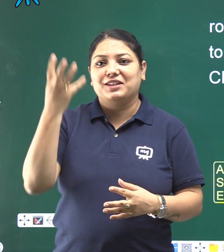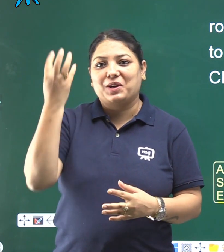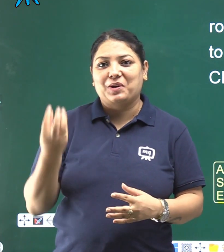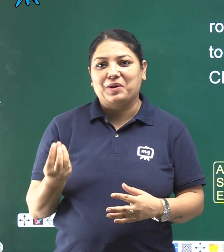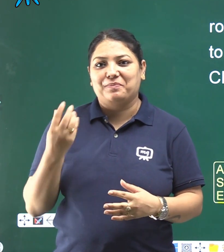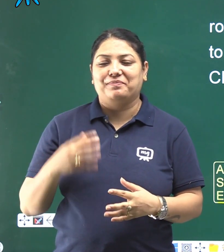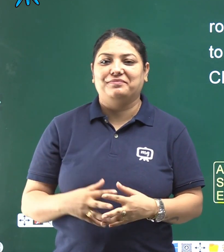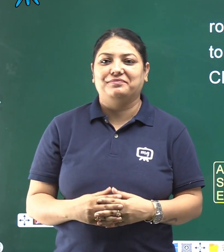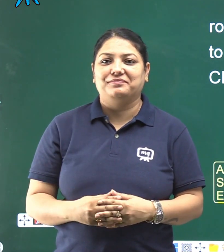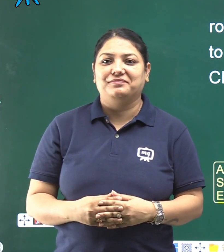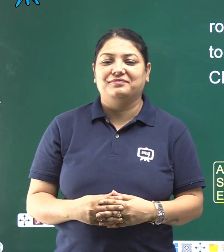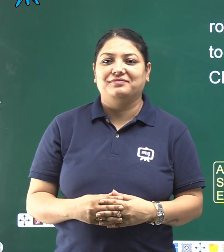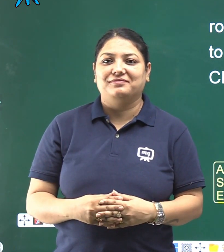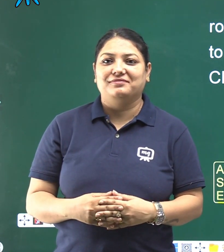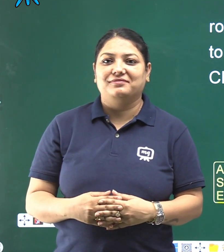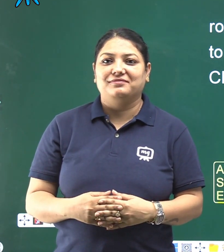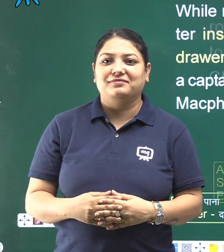sham.